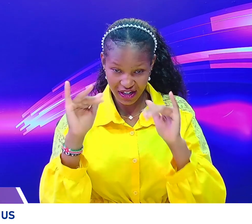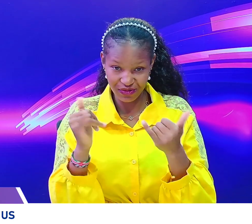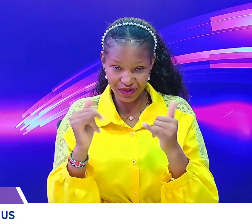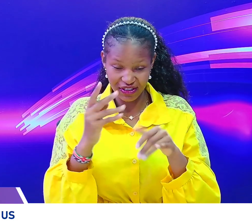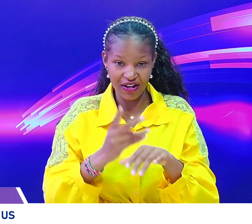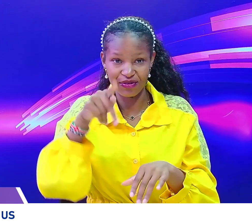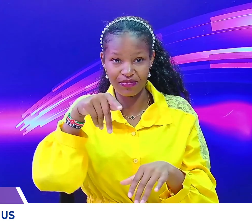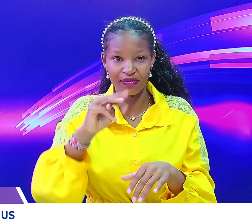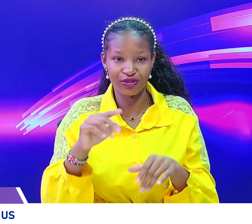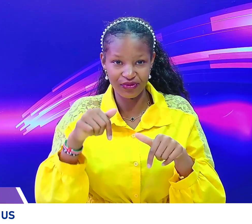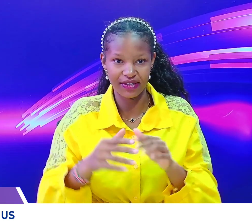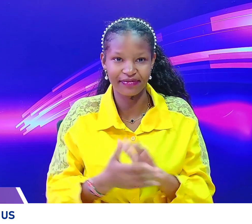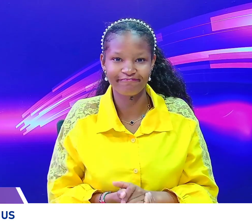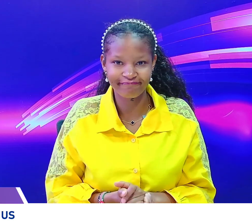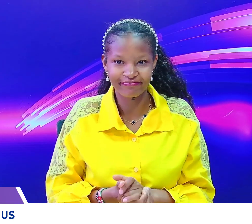Minor. On to our first news item.